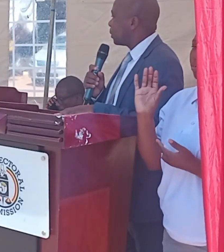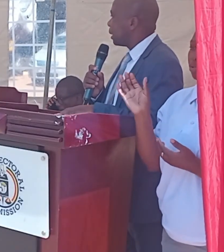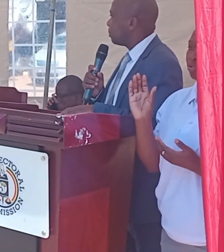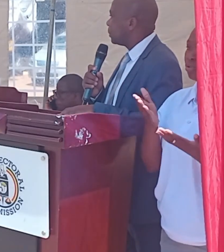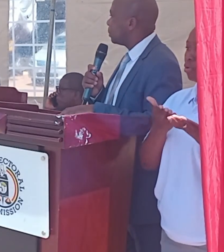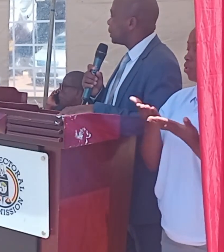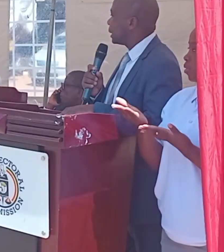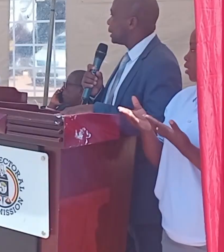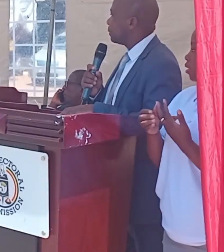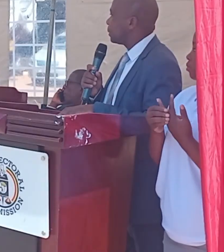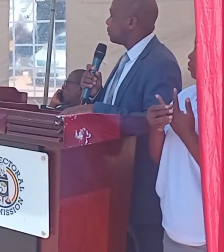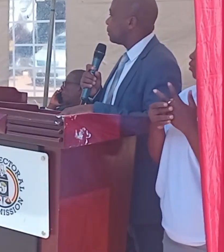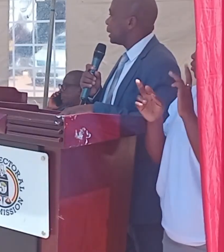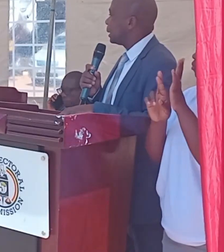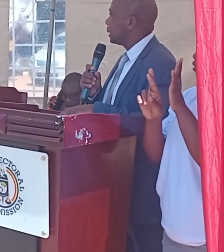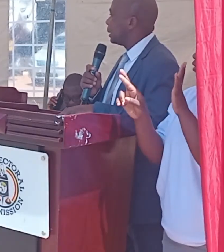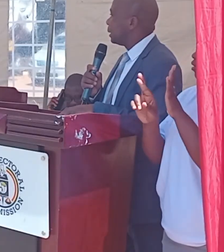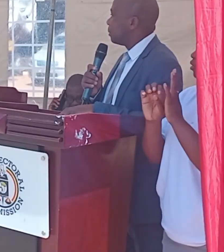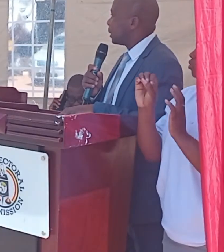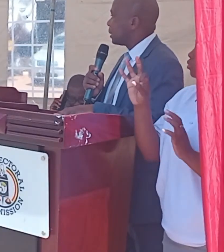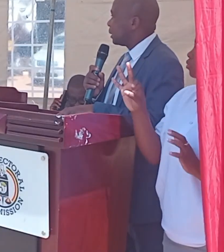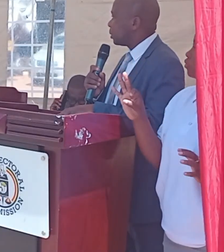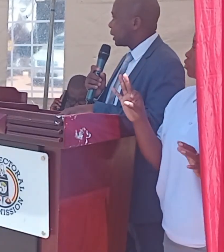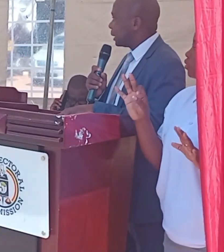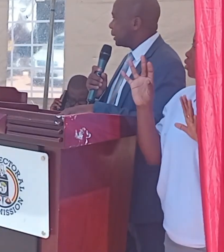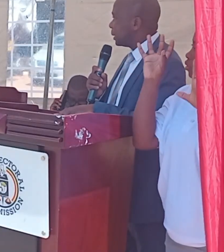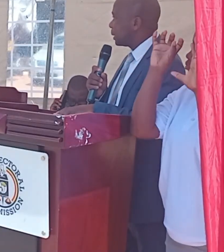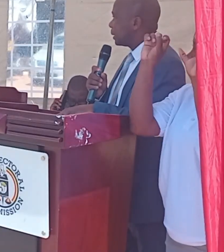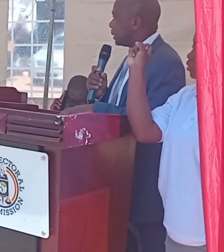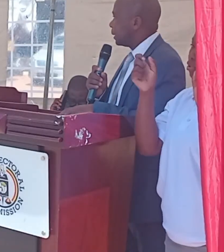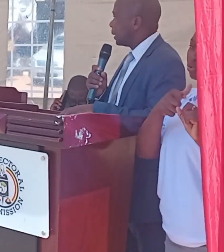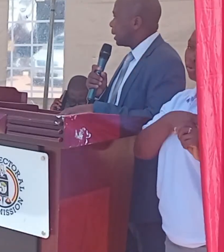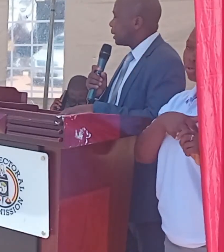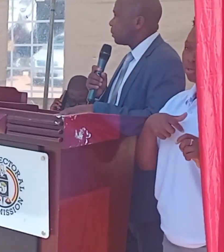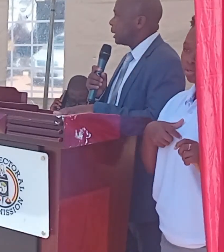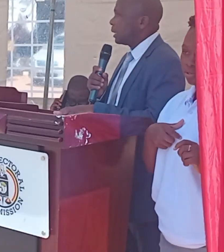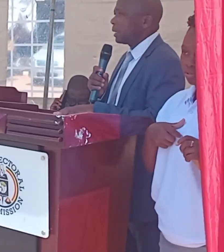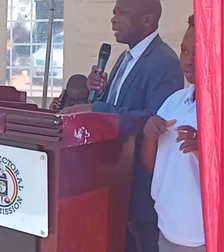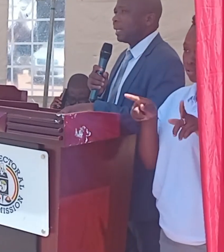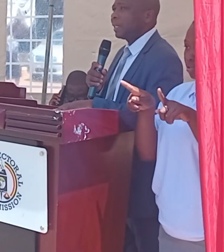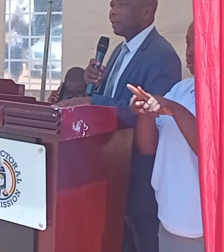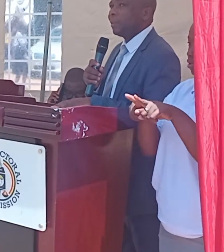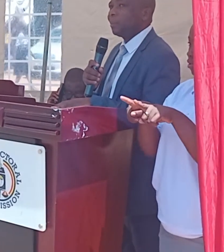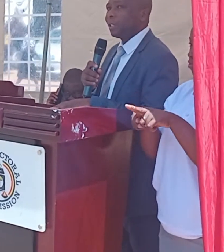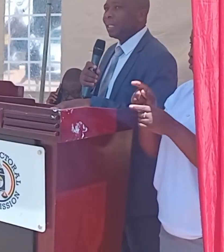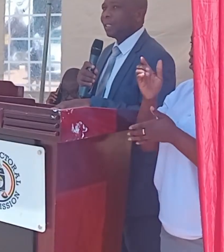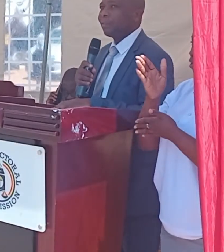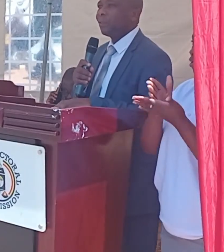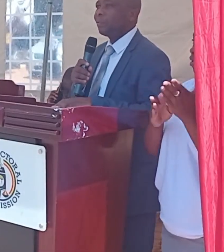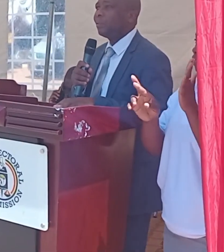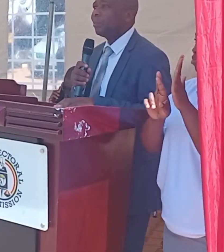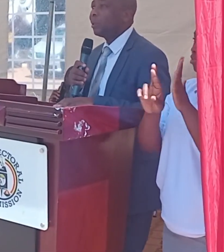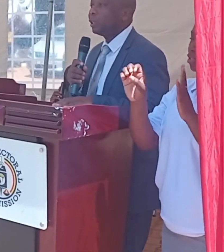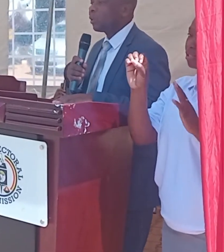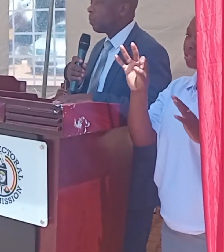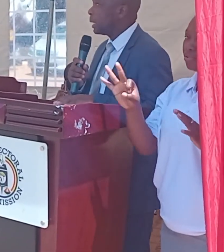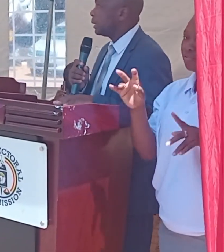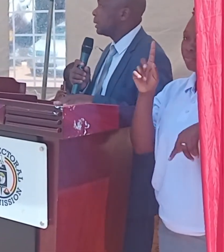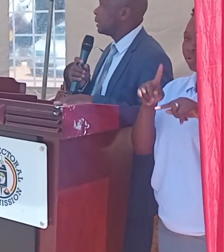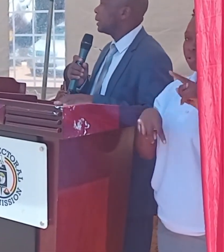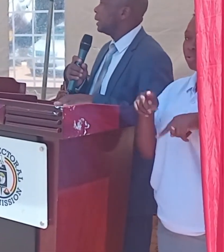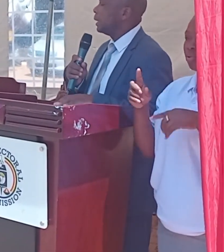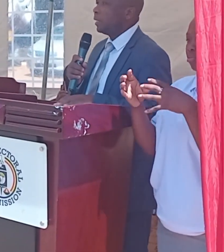You are welcome, representatives of presidential candidates, as well as some representatives of